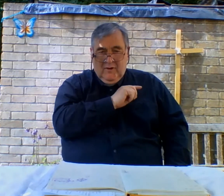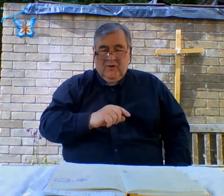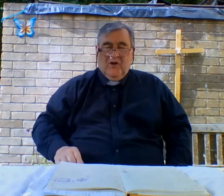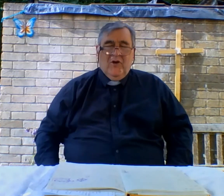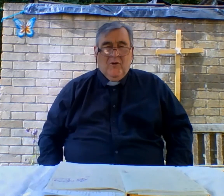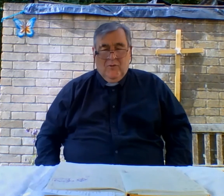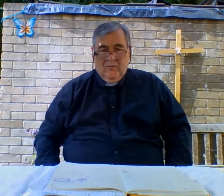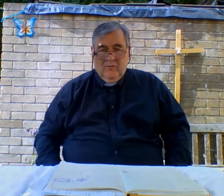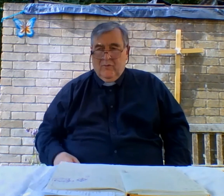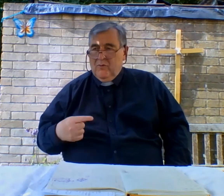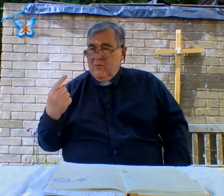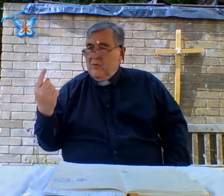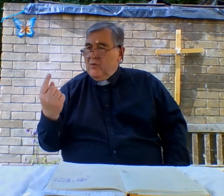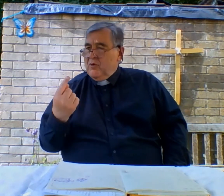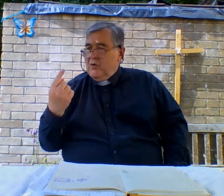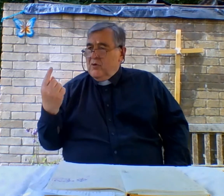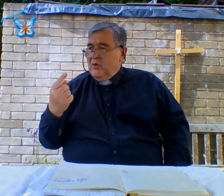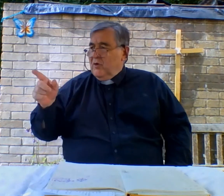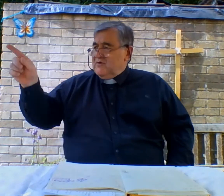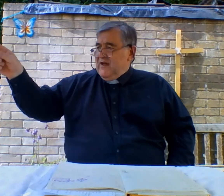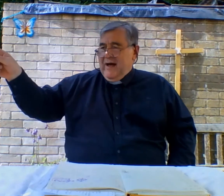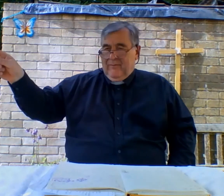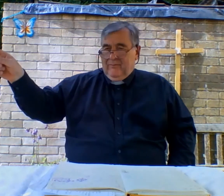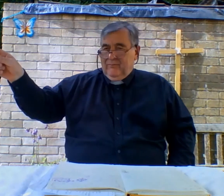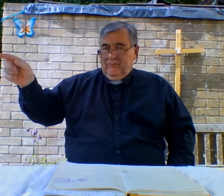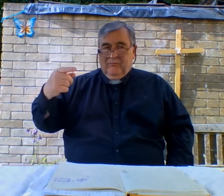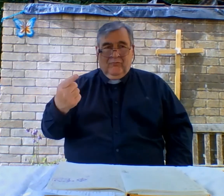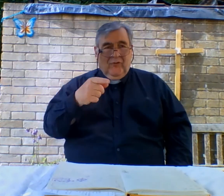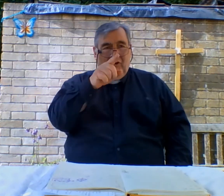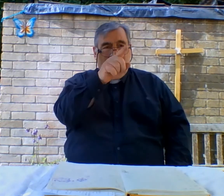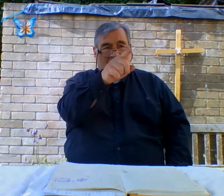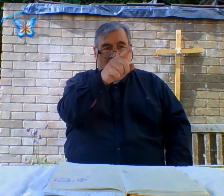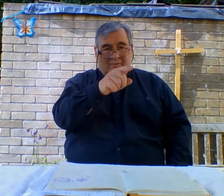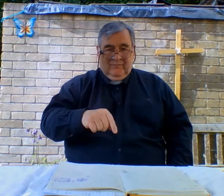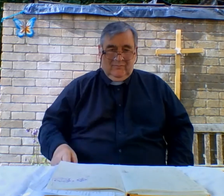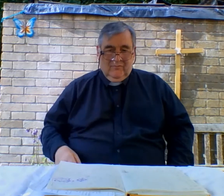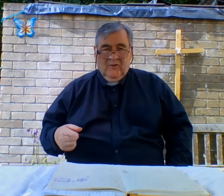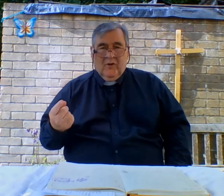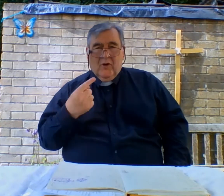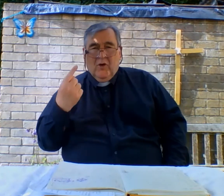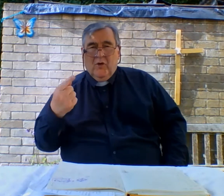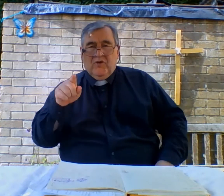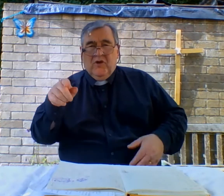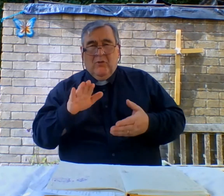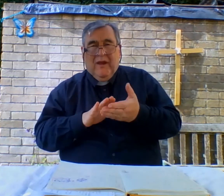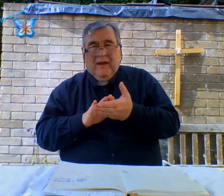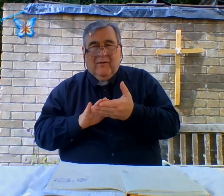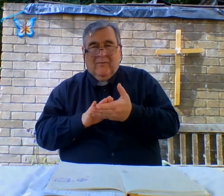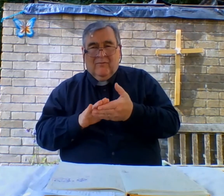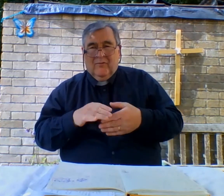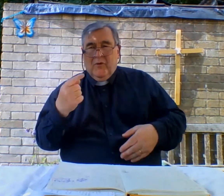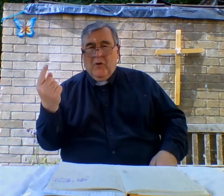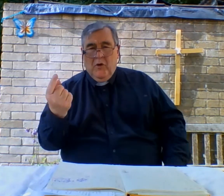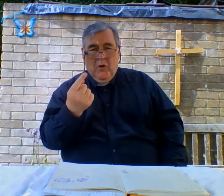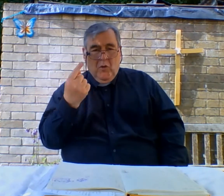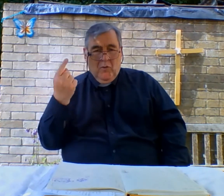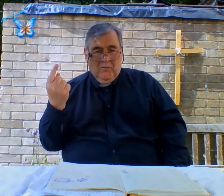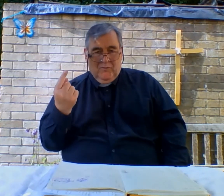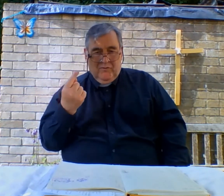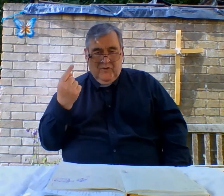And who? Who's that? Who's that? Who do you mean? Who?